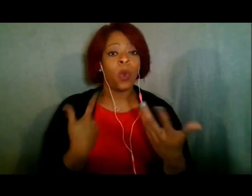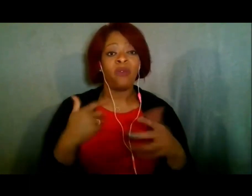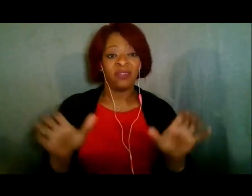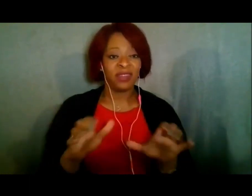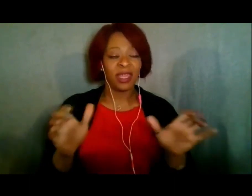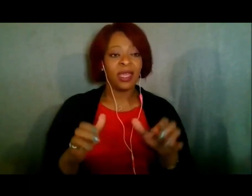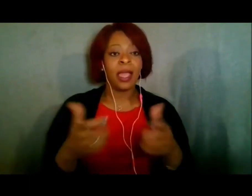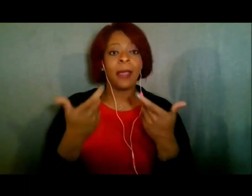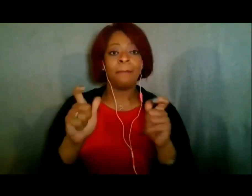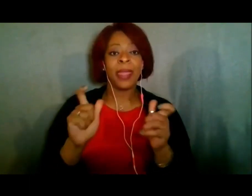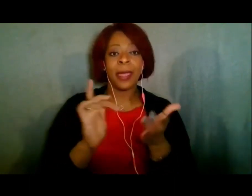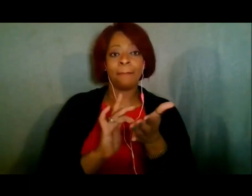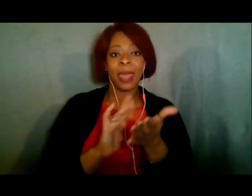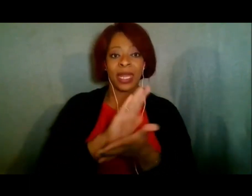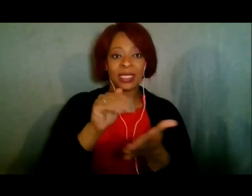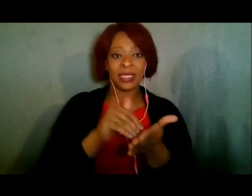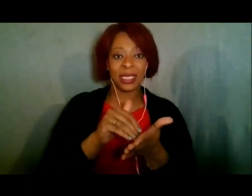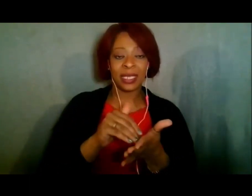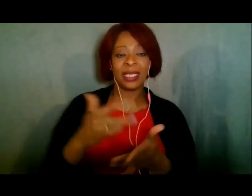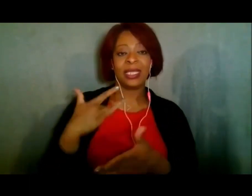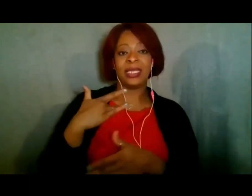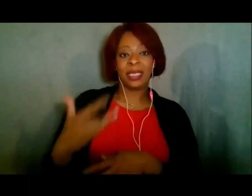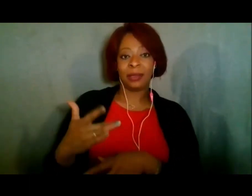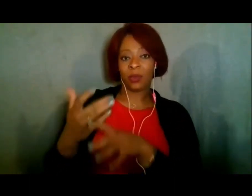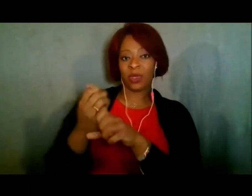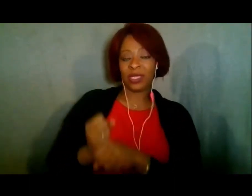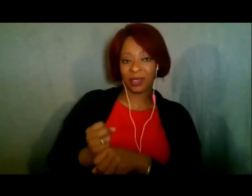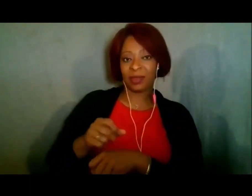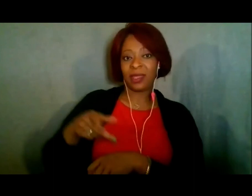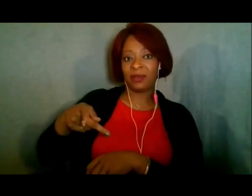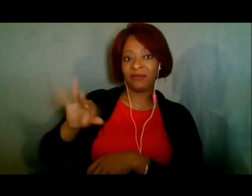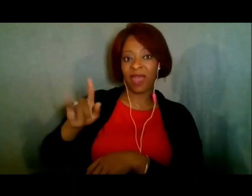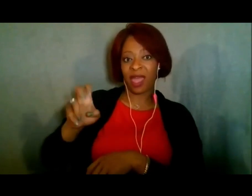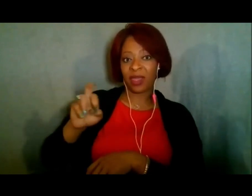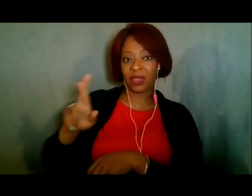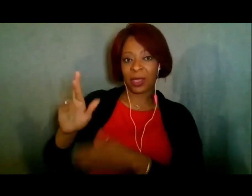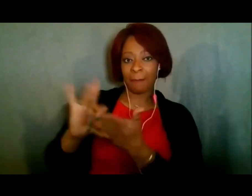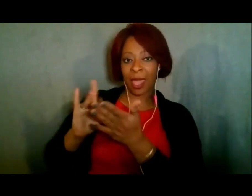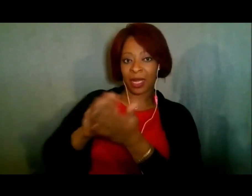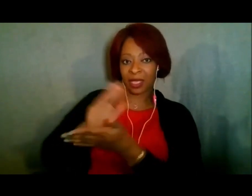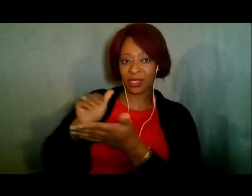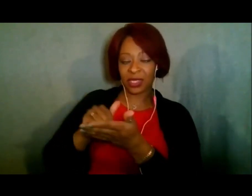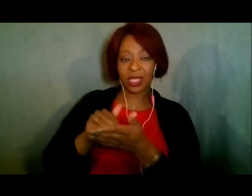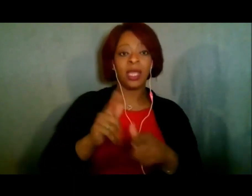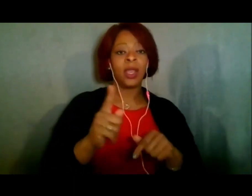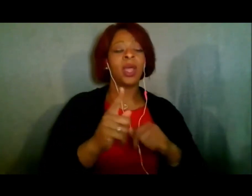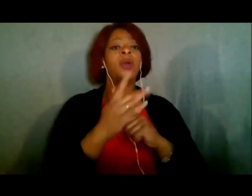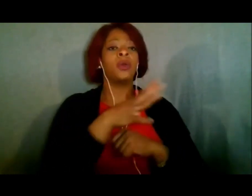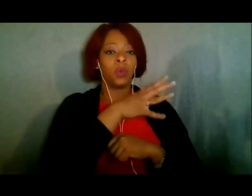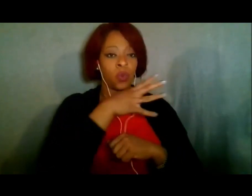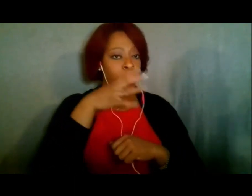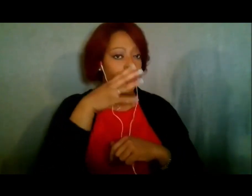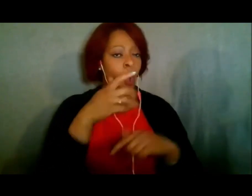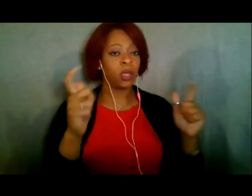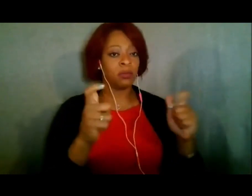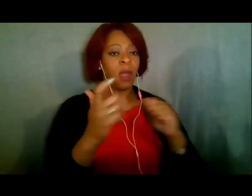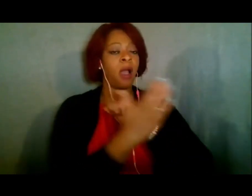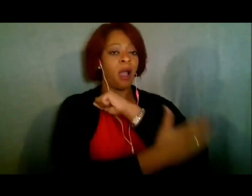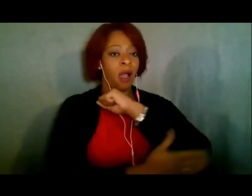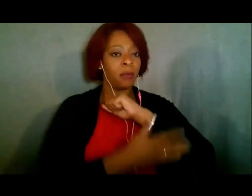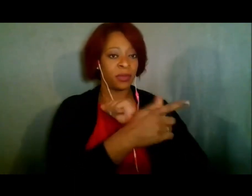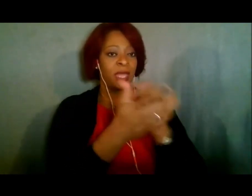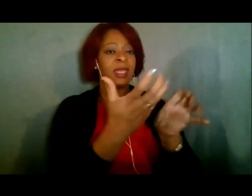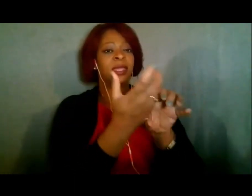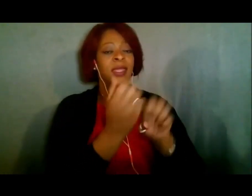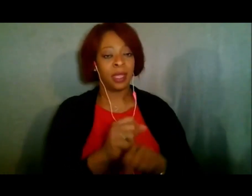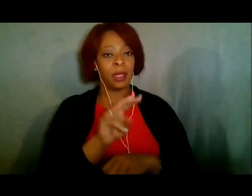big medical centers tend to get the Pfizer, and out in the rural areas and smaller hospitals are getting